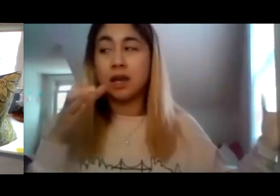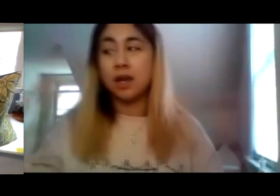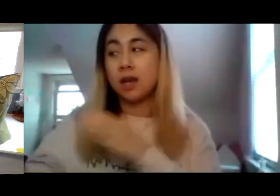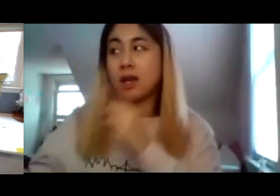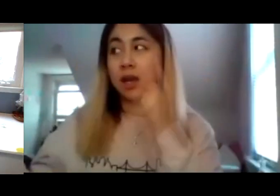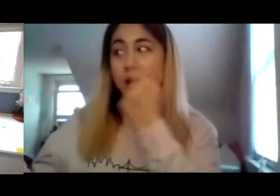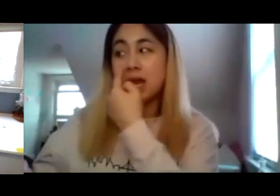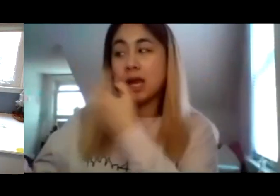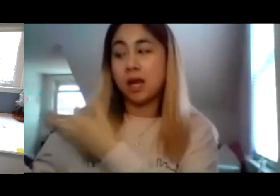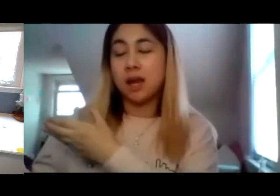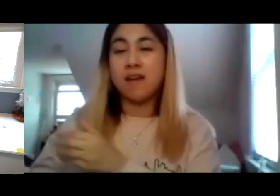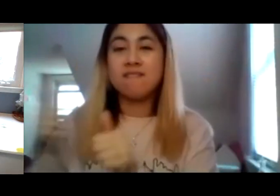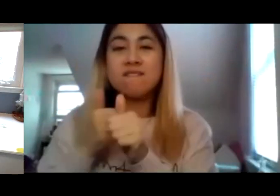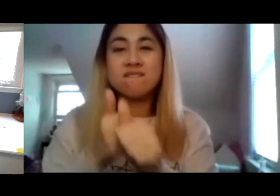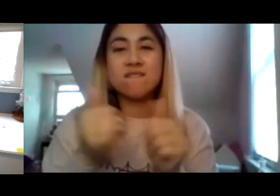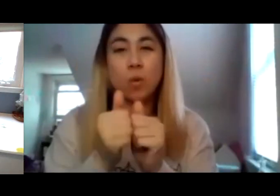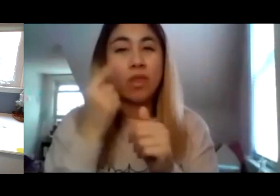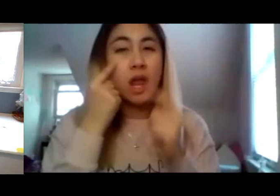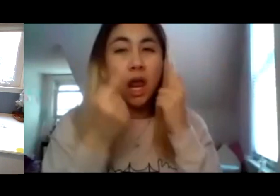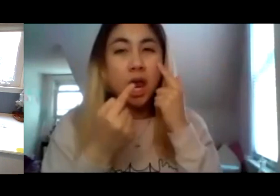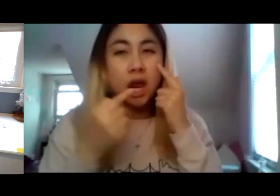eyes.